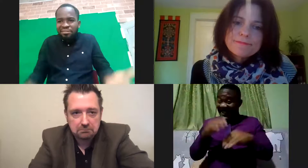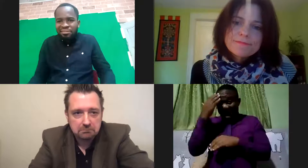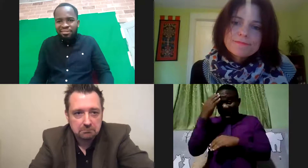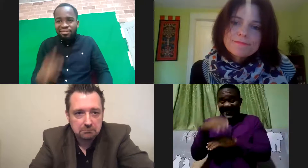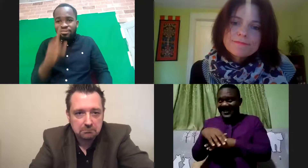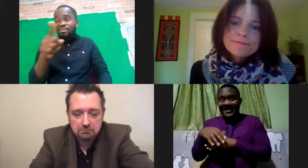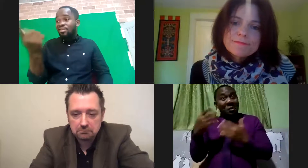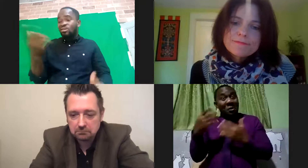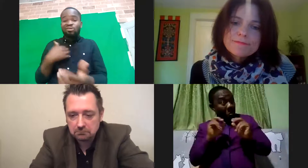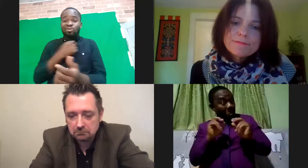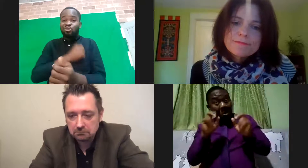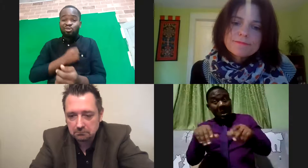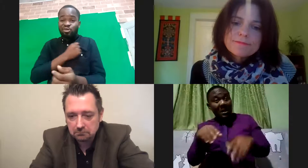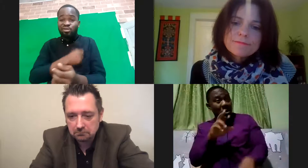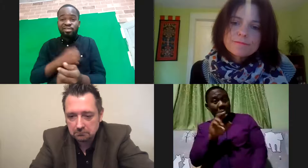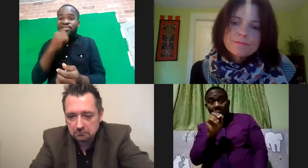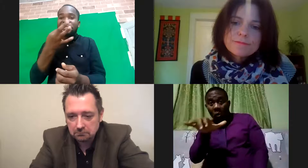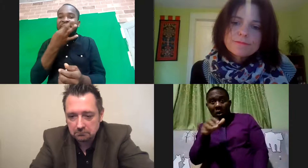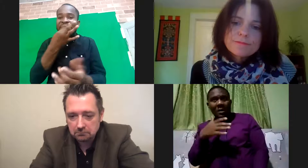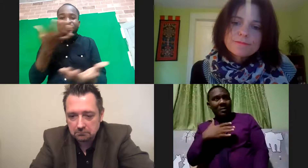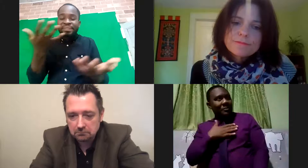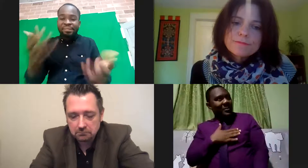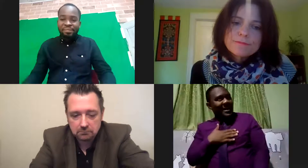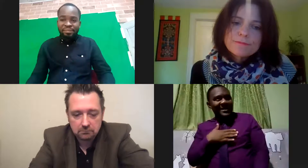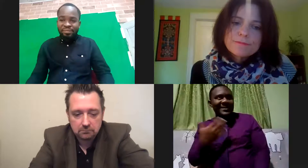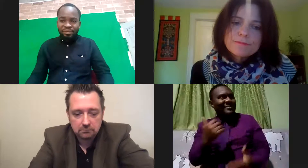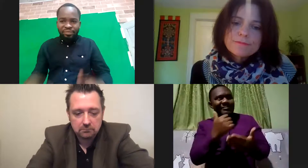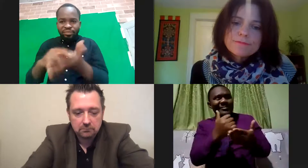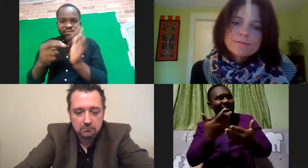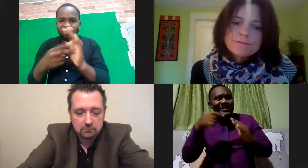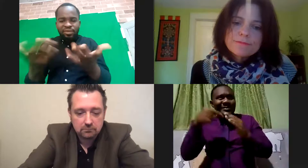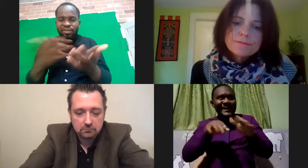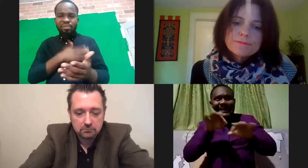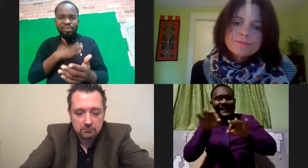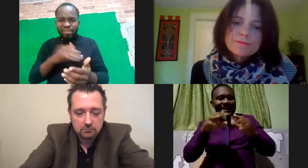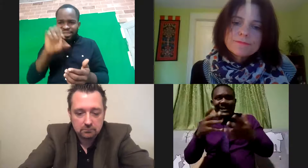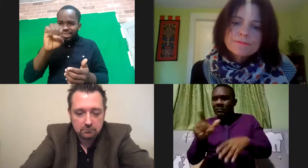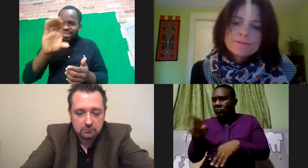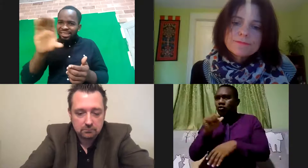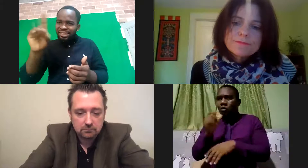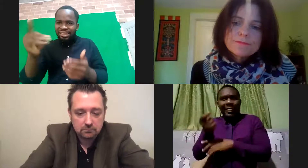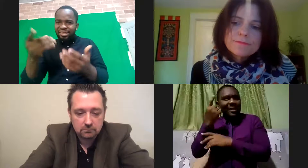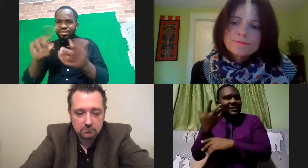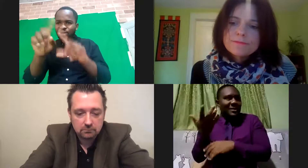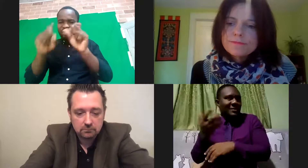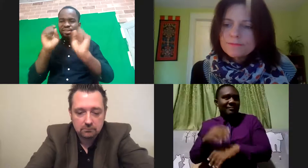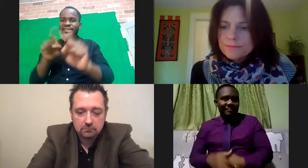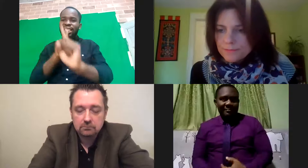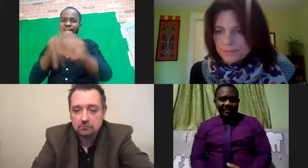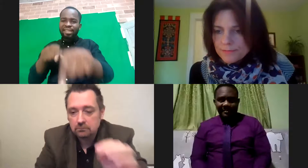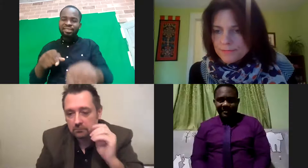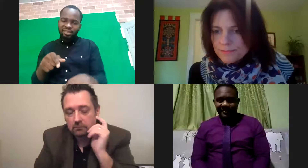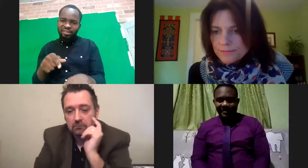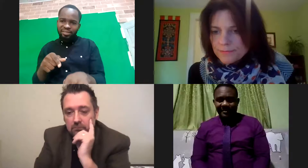us, kindly help us with the meaning so that your question can be tackled